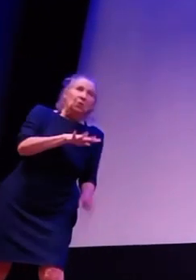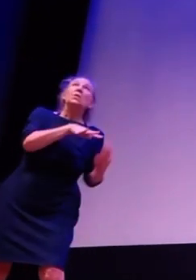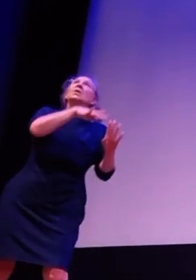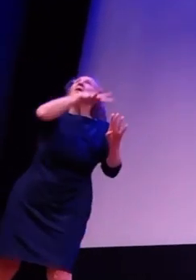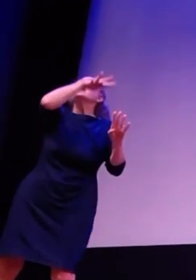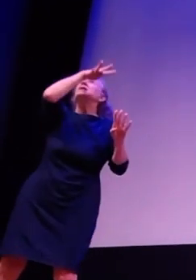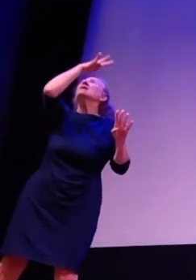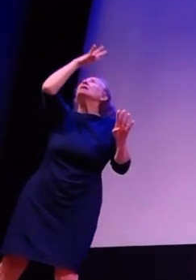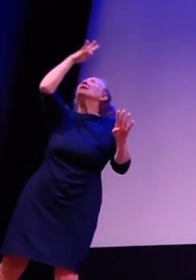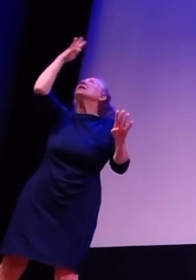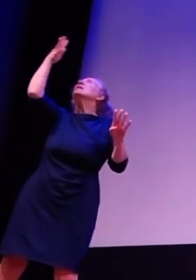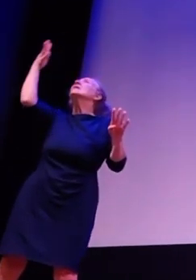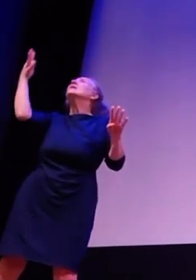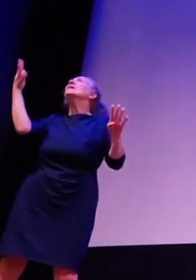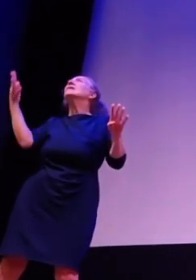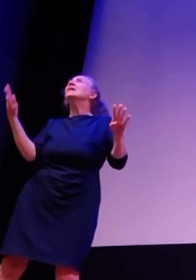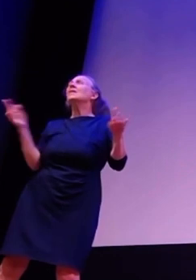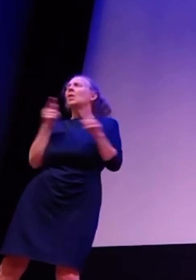Somewhere